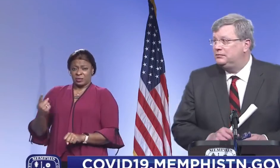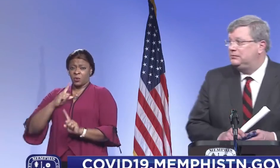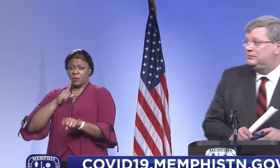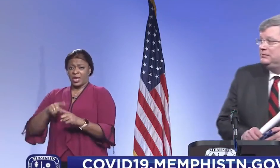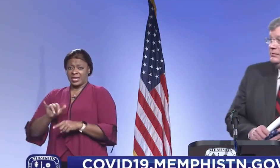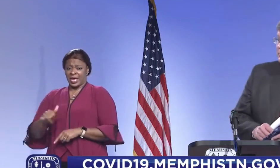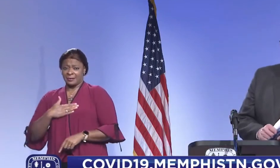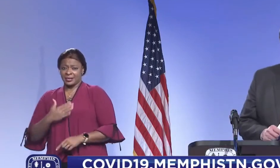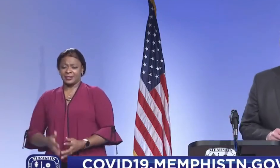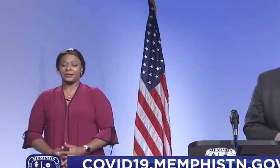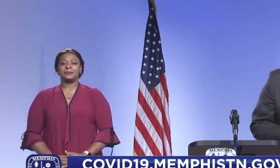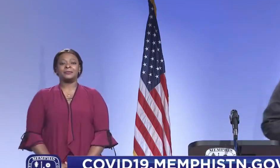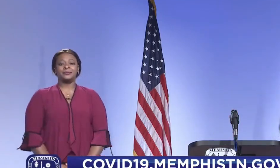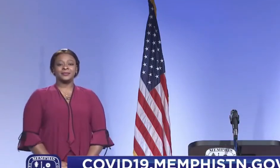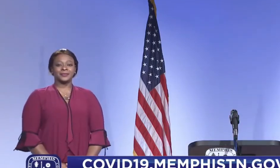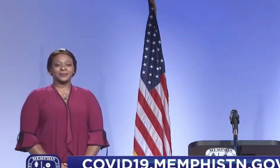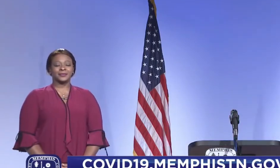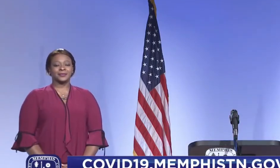that?